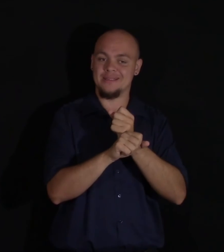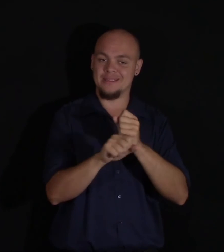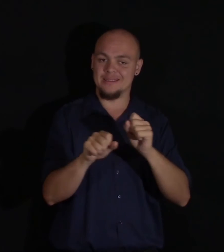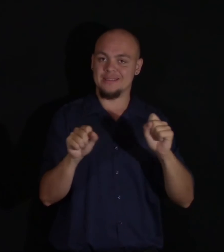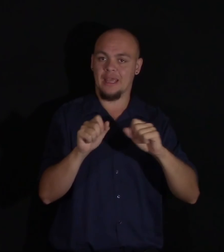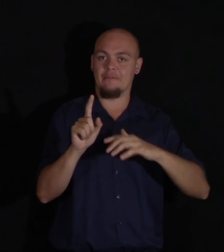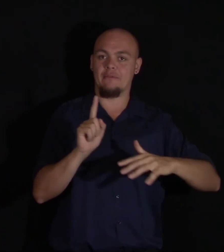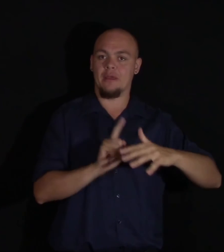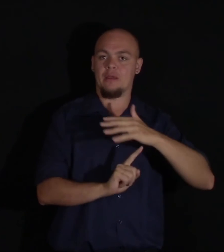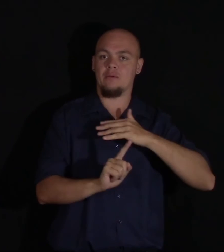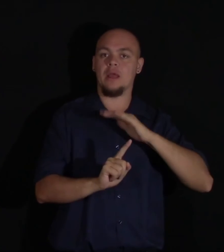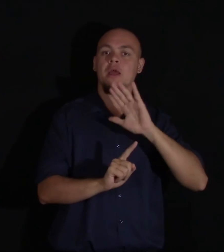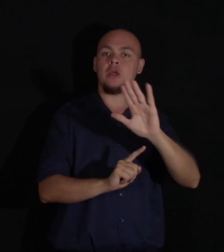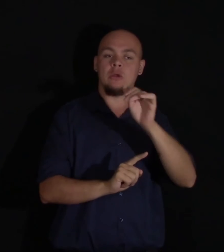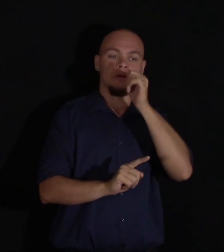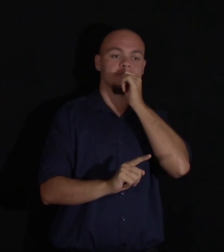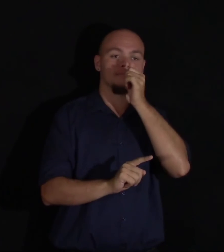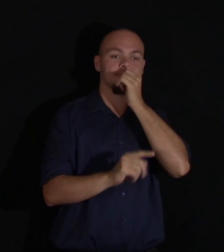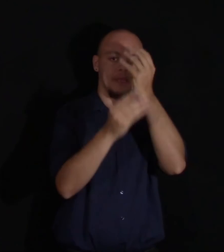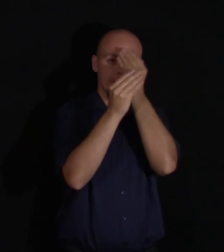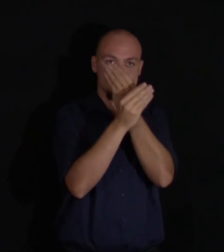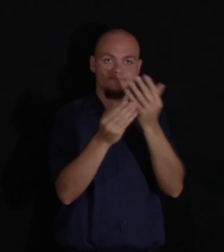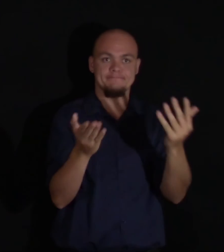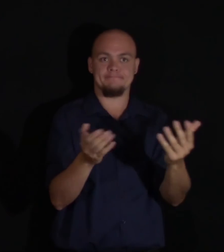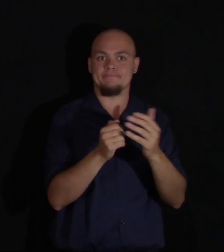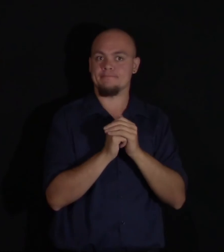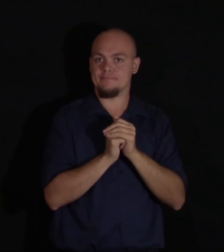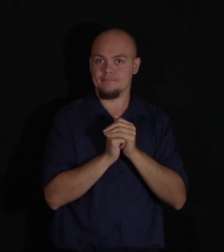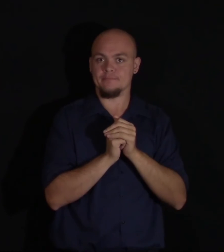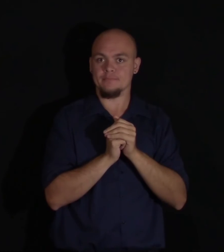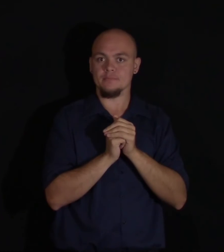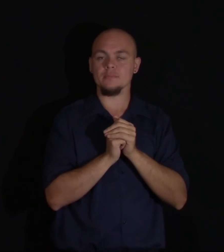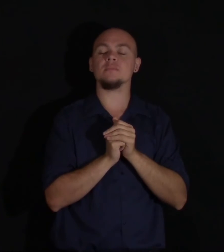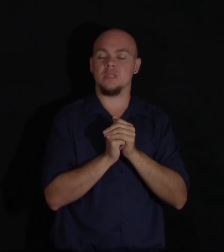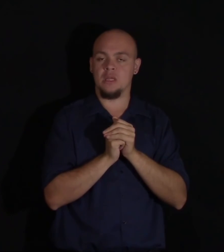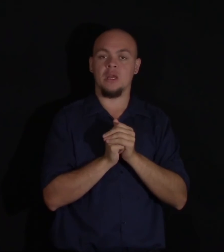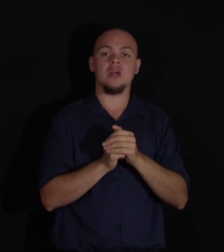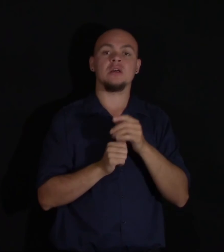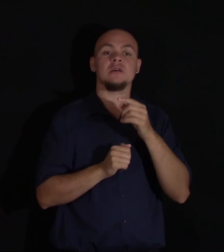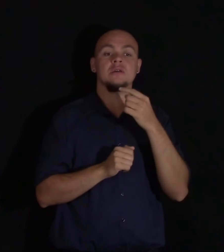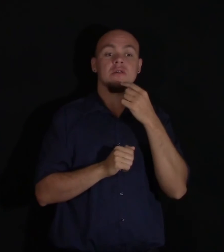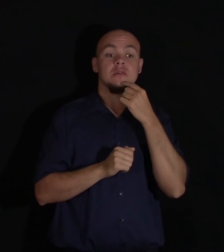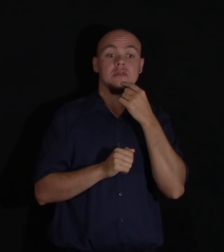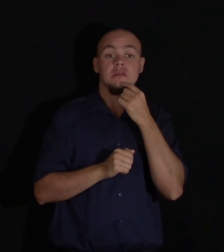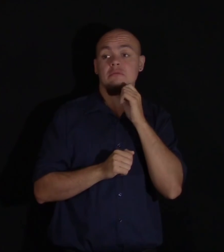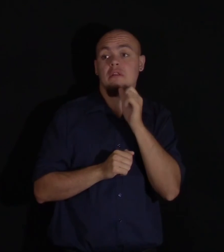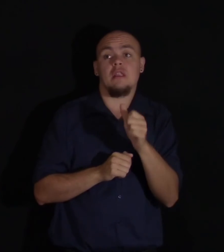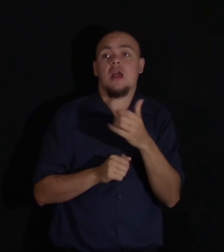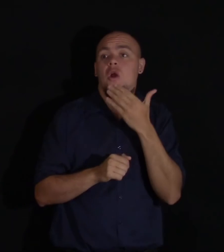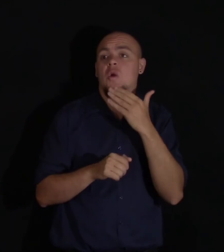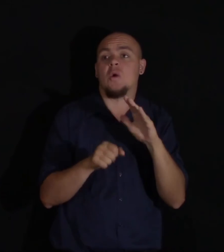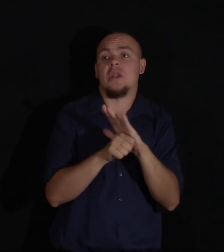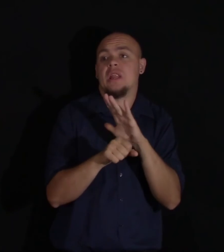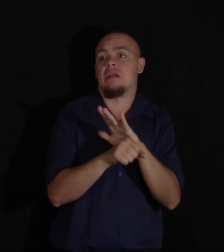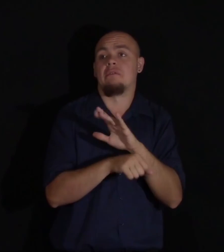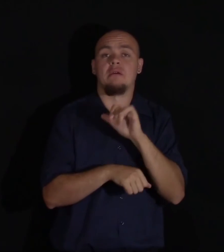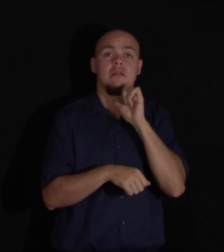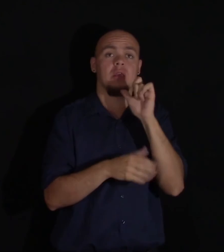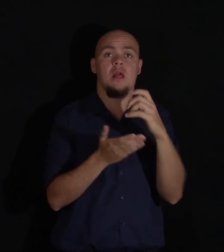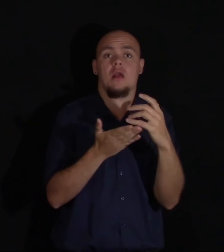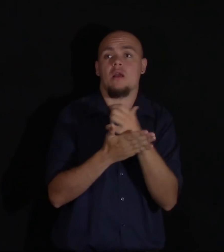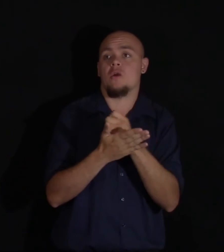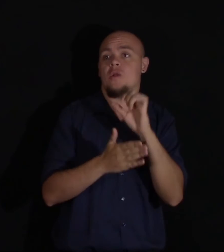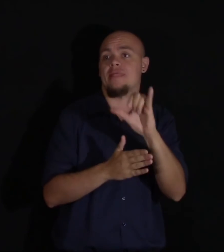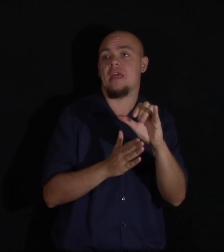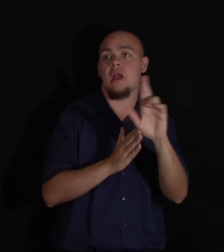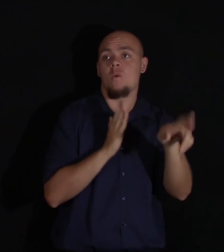your secret. Share the secret that's telling you that you're not good enough. You haven't earned that